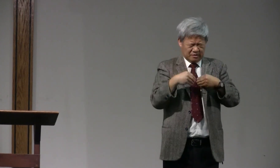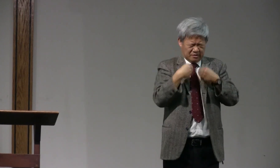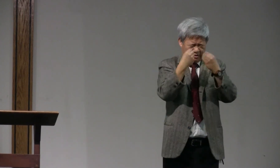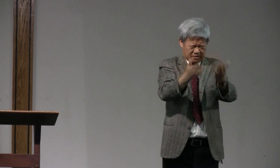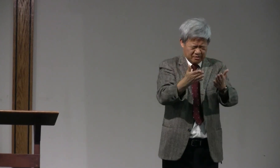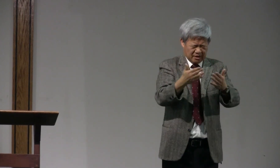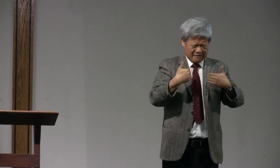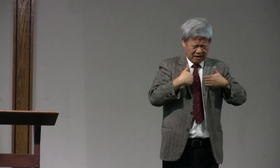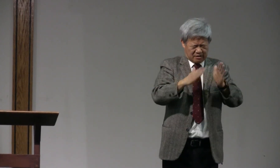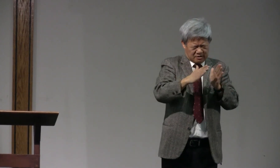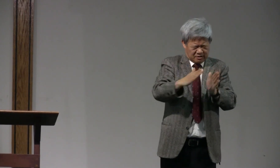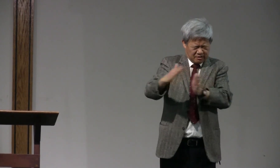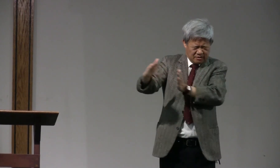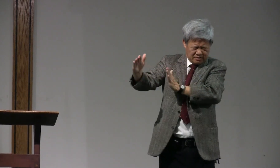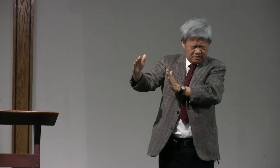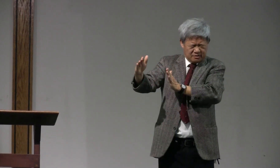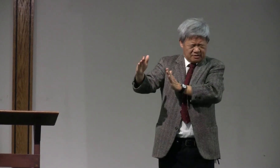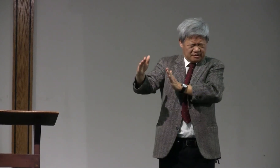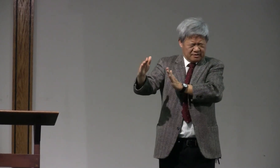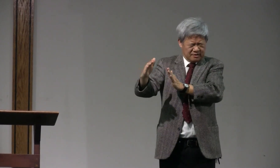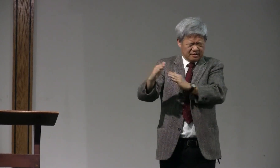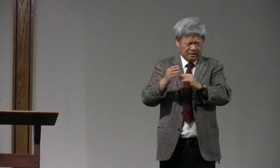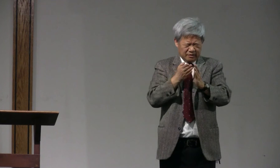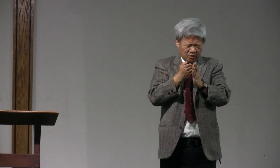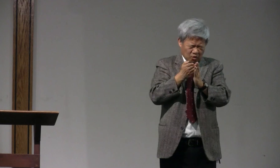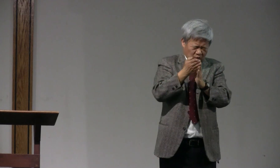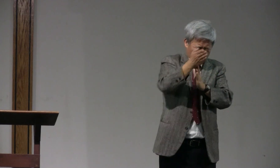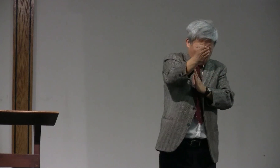Because God has a plan.